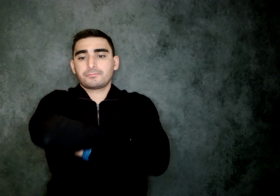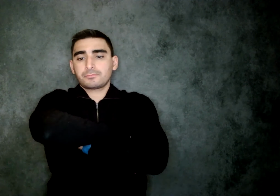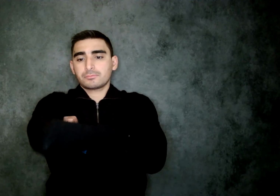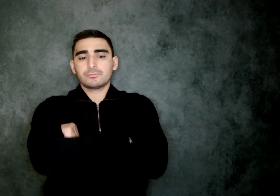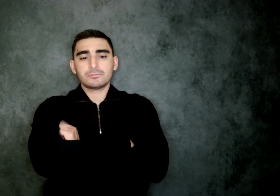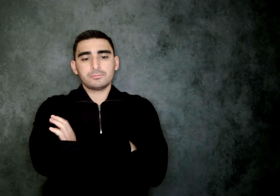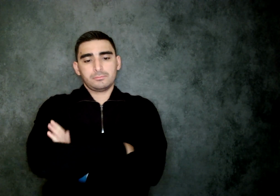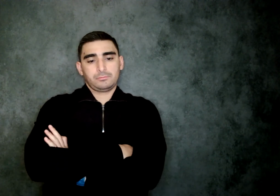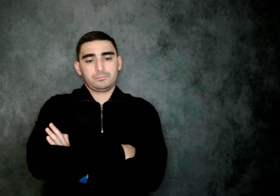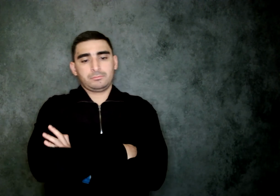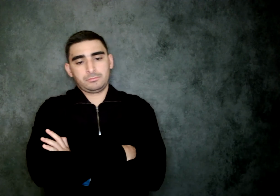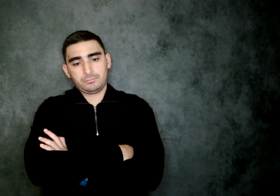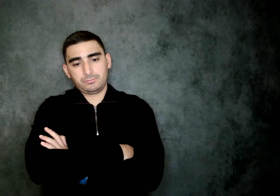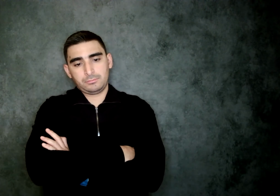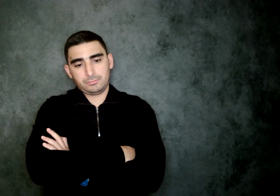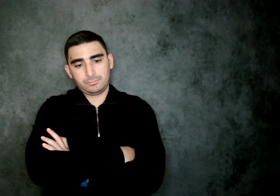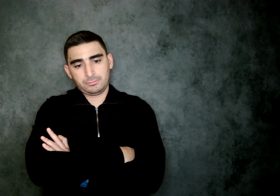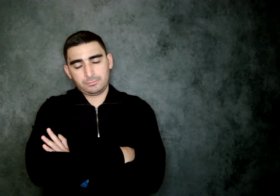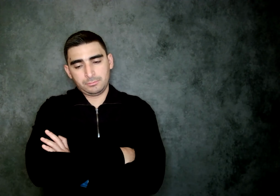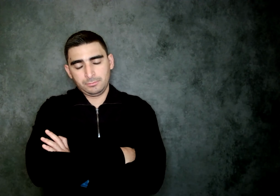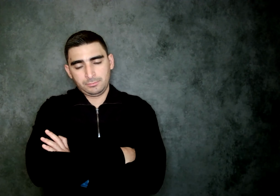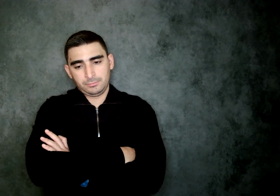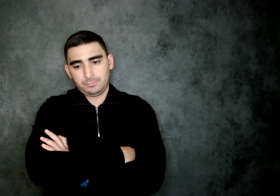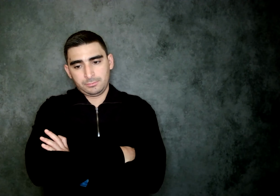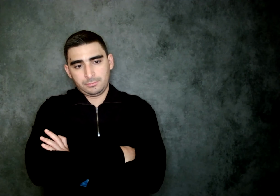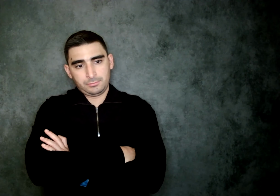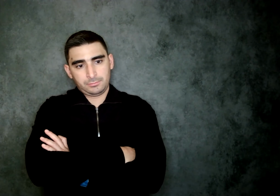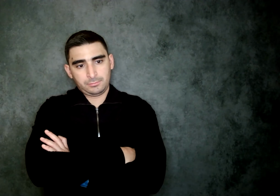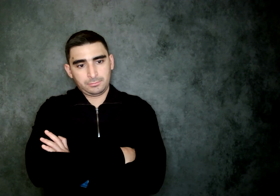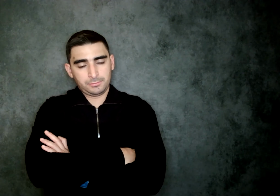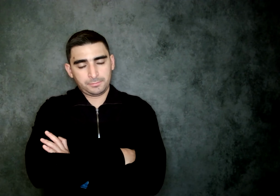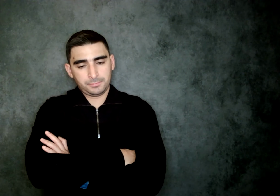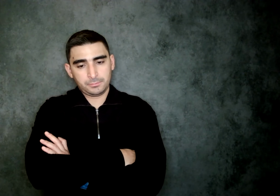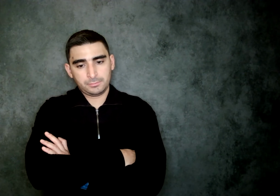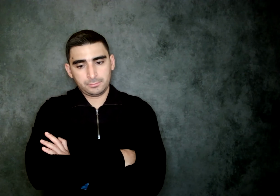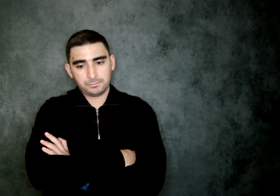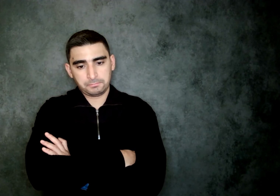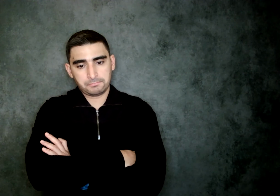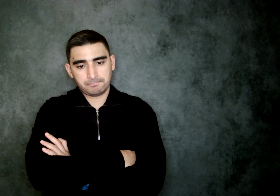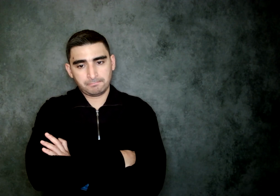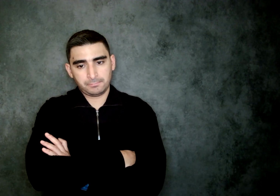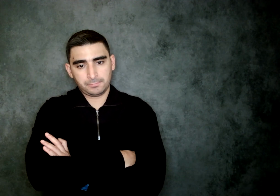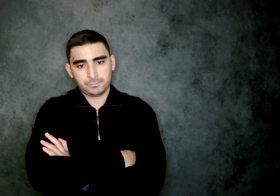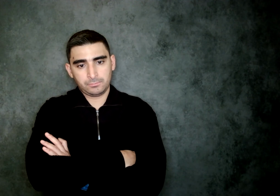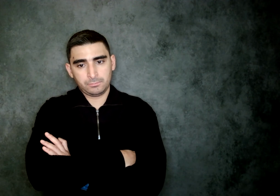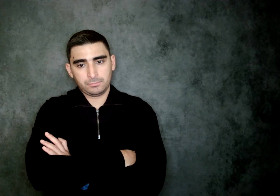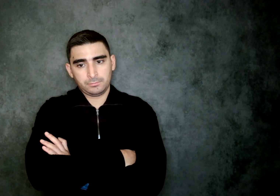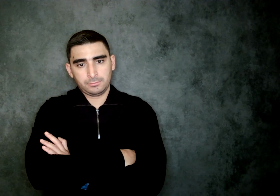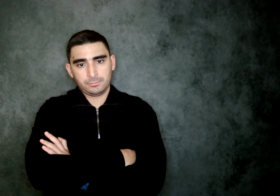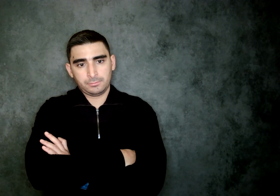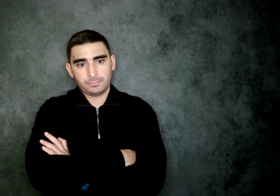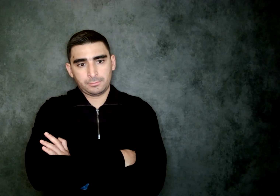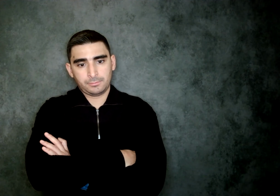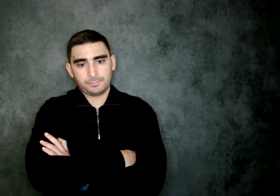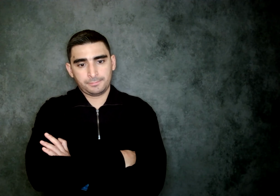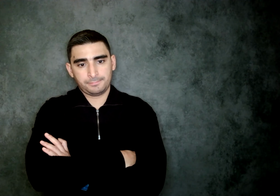podemos nosotros definir los diferentes proyectos fuera de línea usando el criterio de clasificación que nos ha dado los